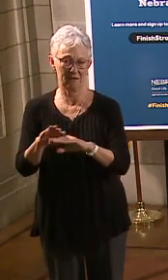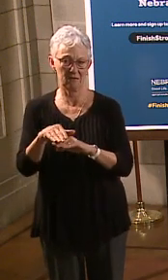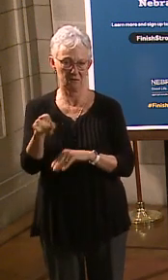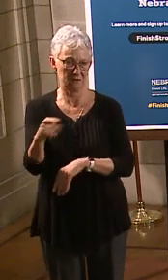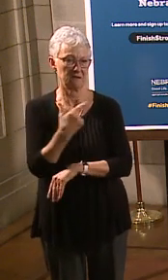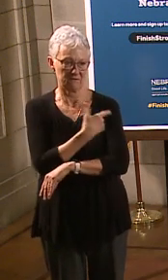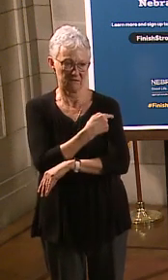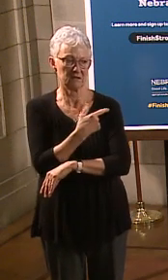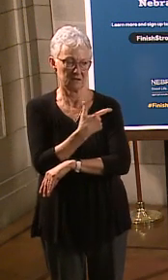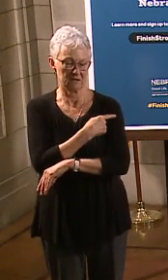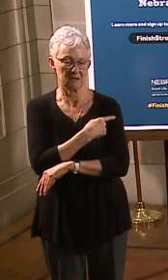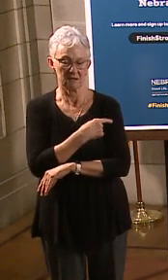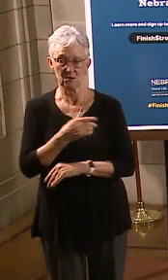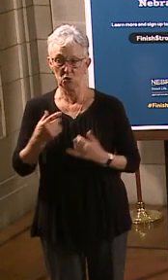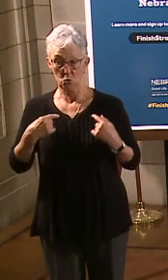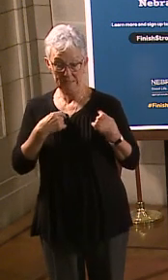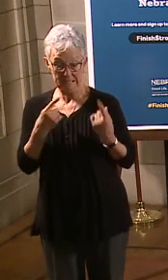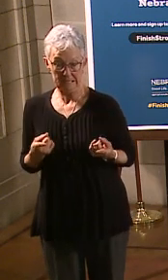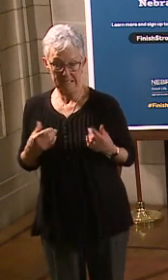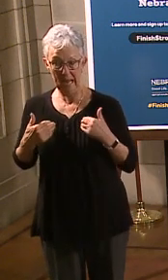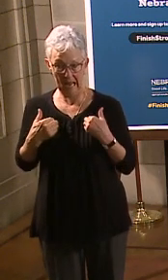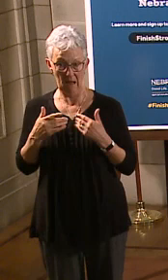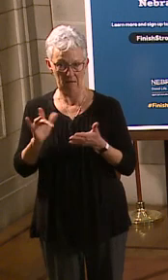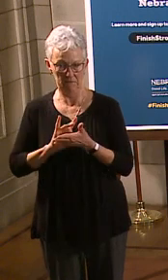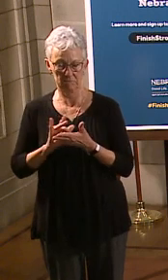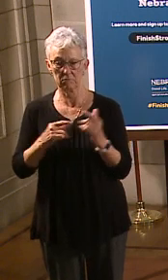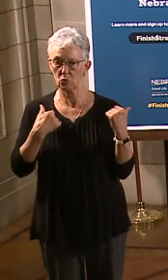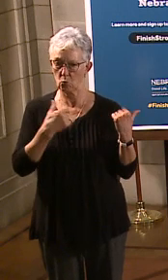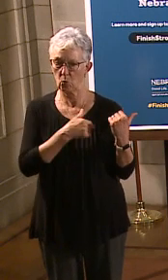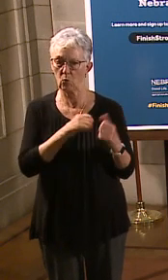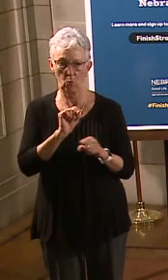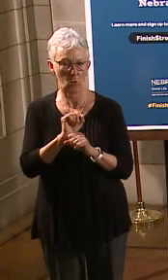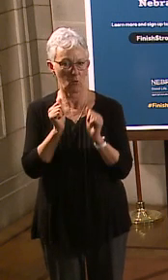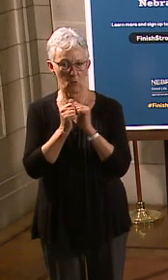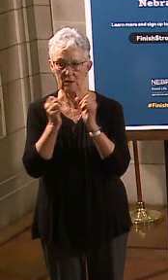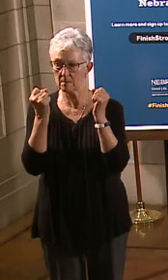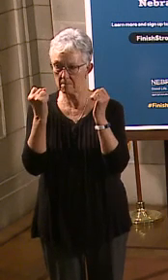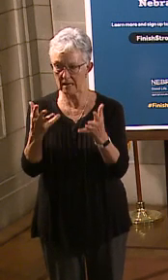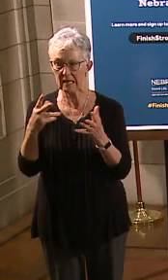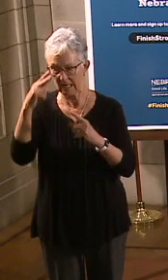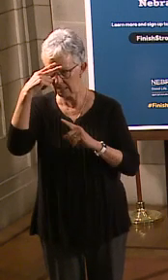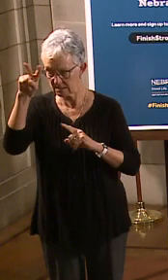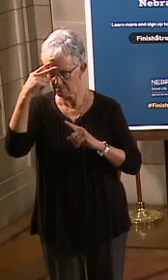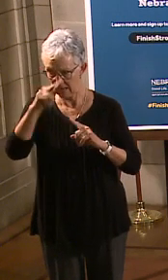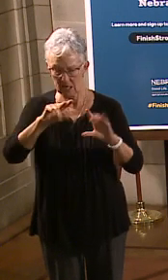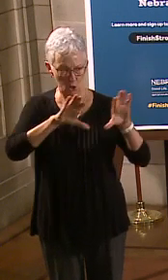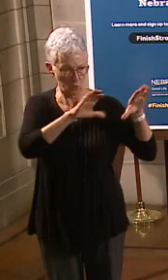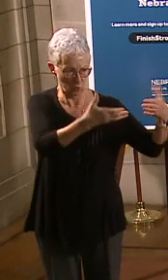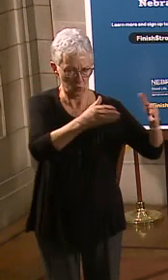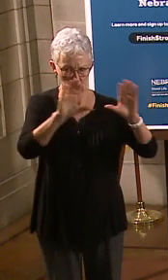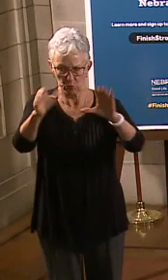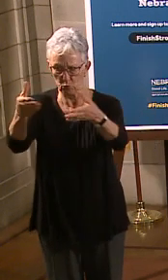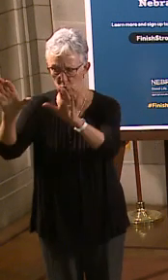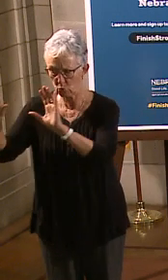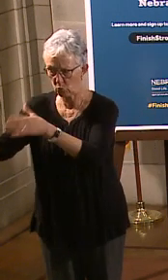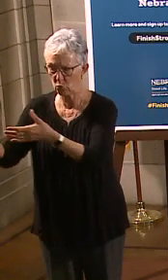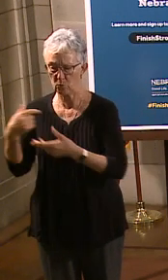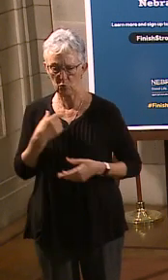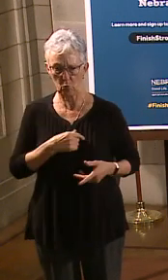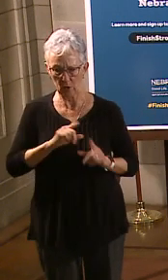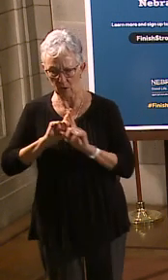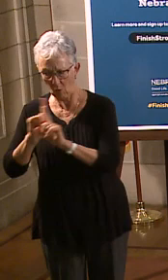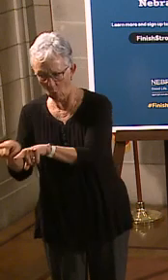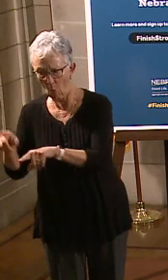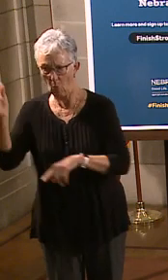has partnered with several organizations to reach the Hispanic community, and we've provided them with information and the